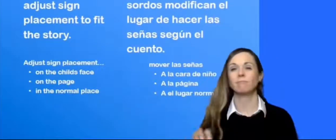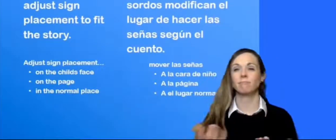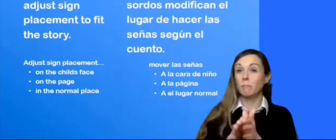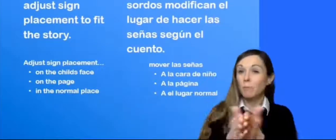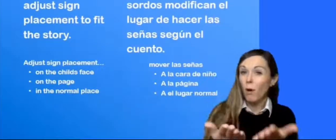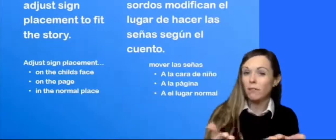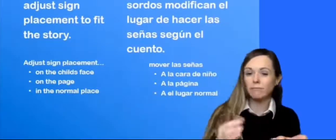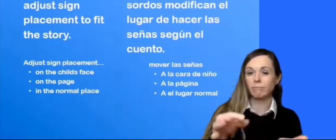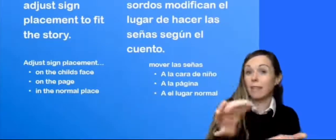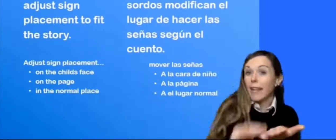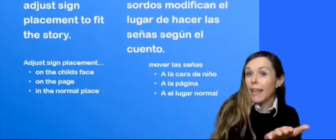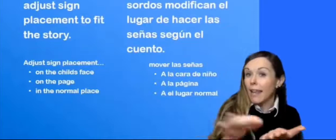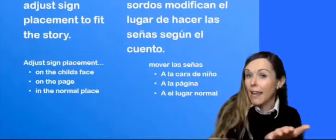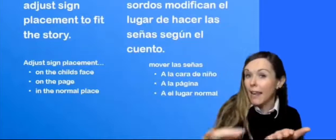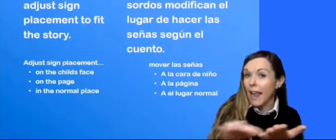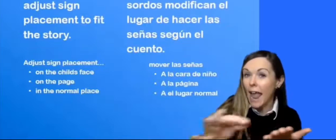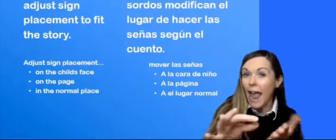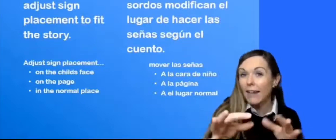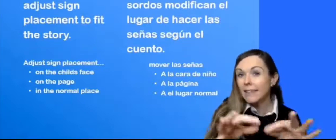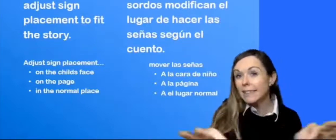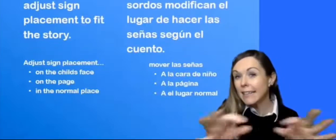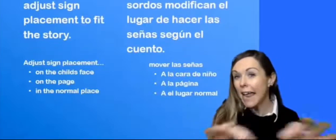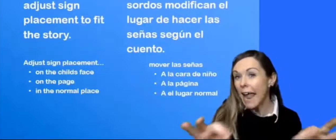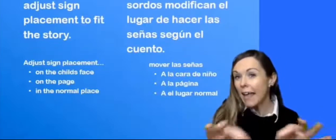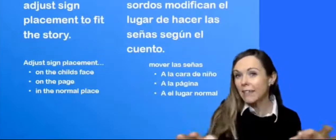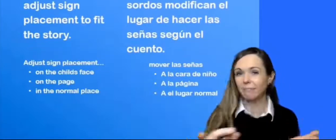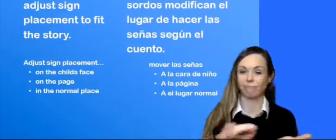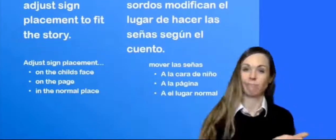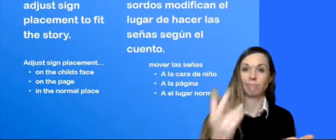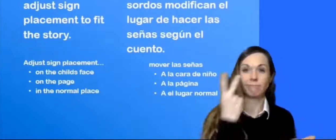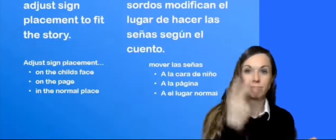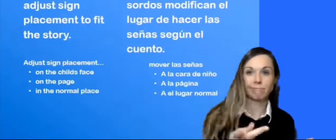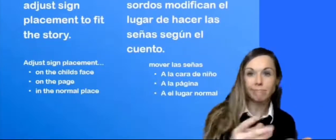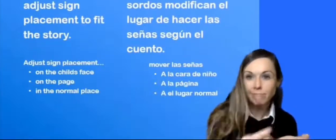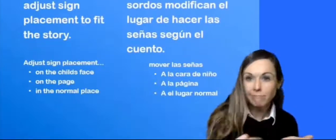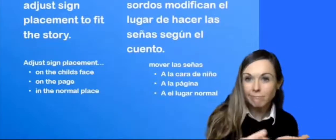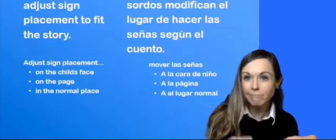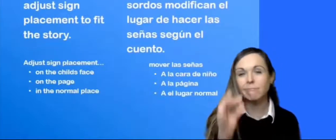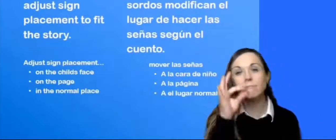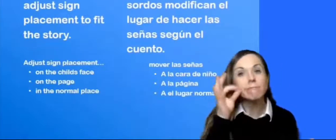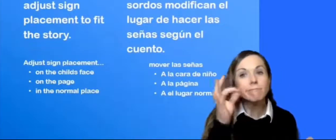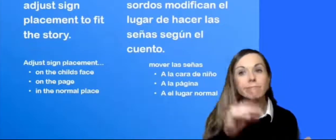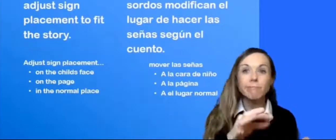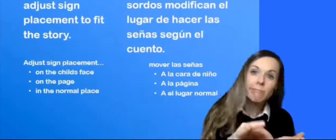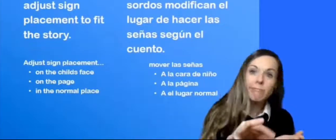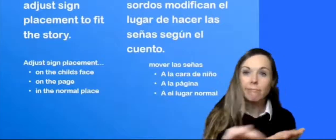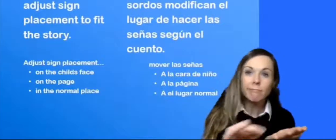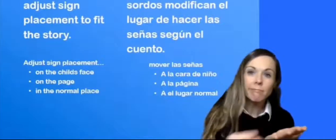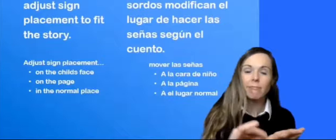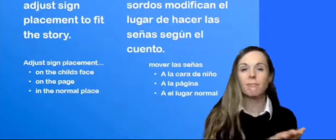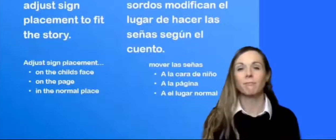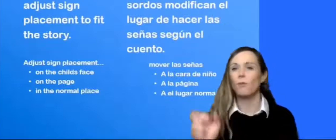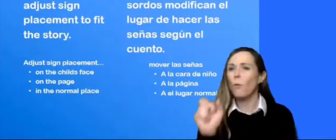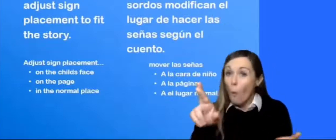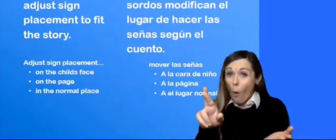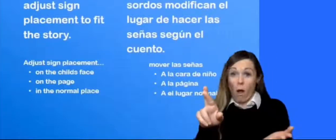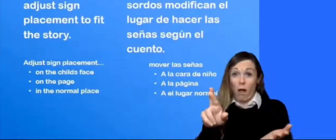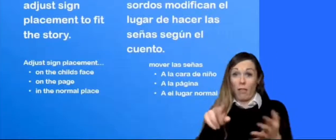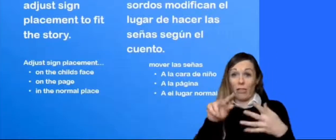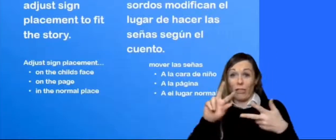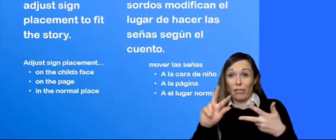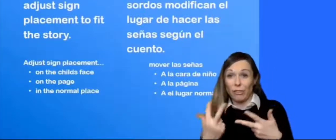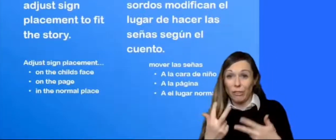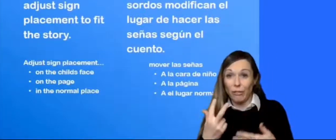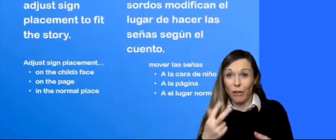face. So, for example, the sign for cat could happen on your child's